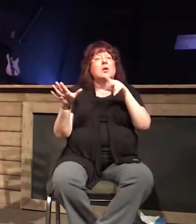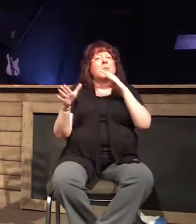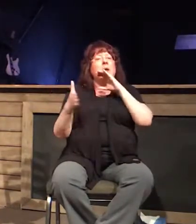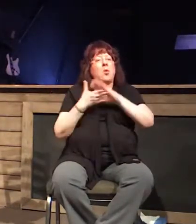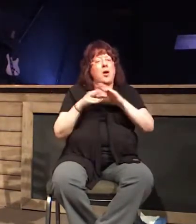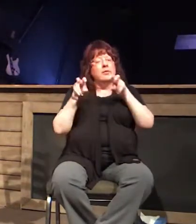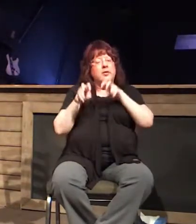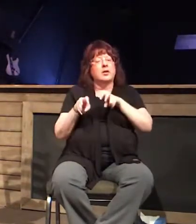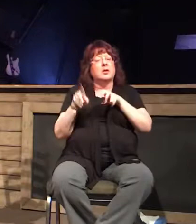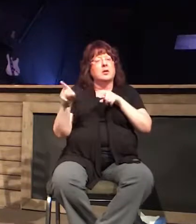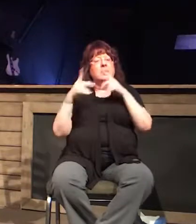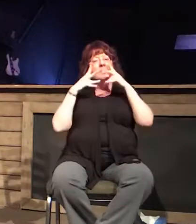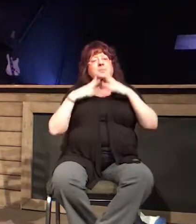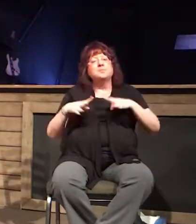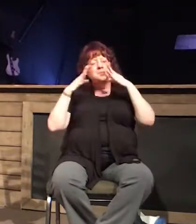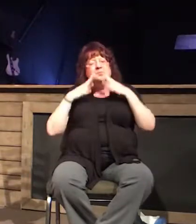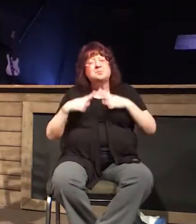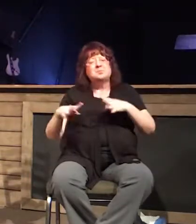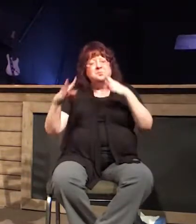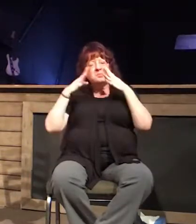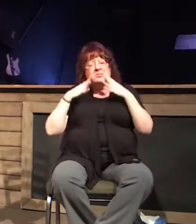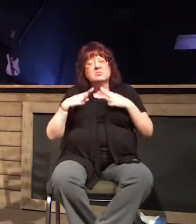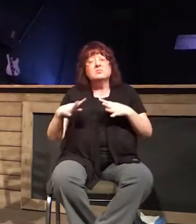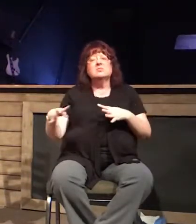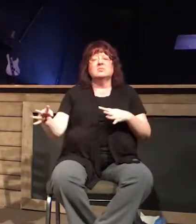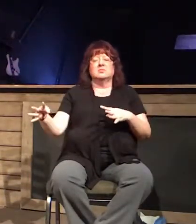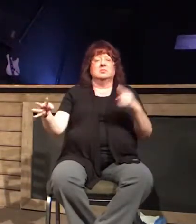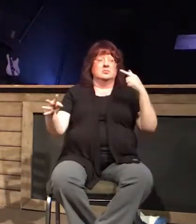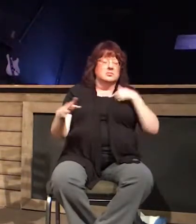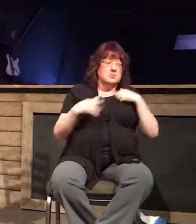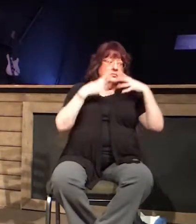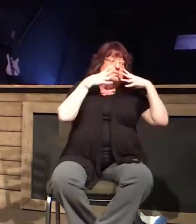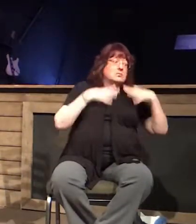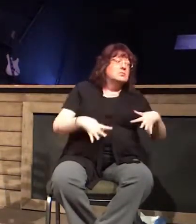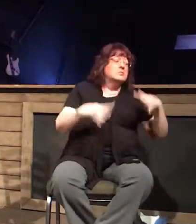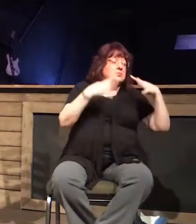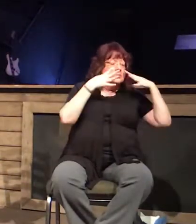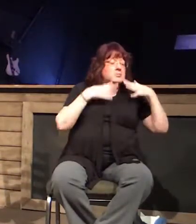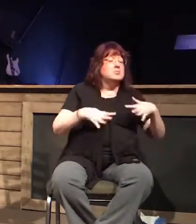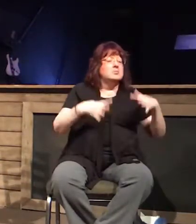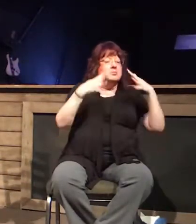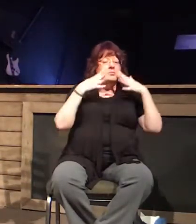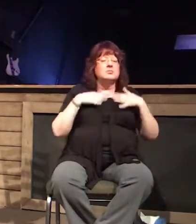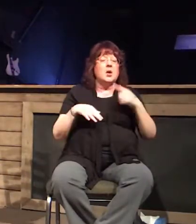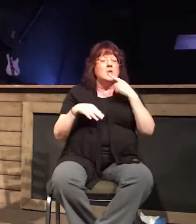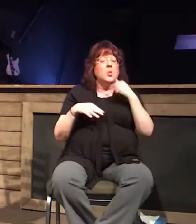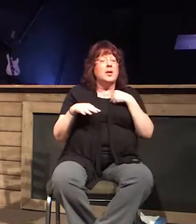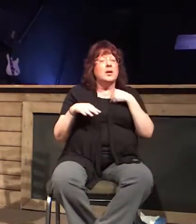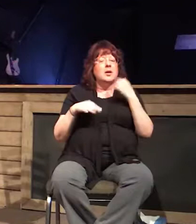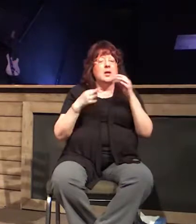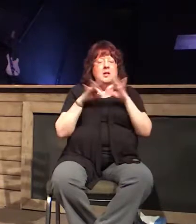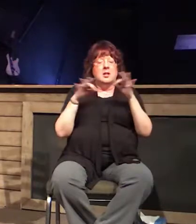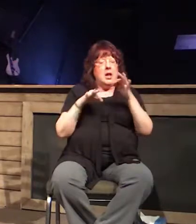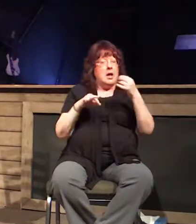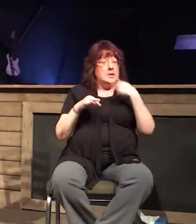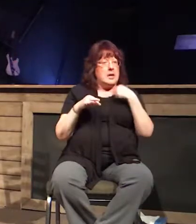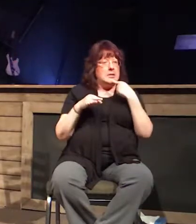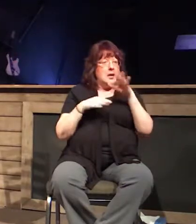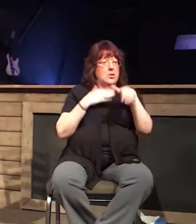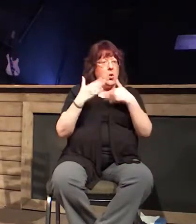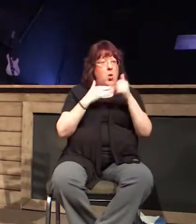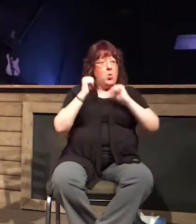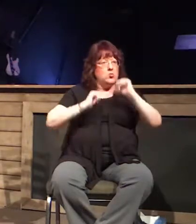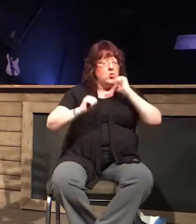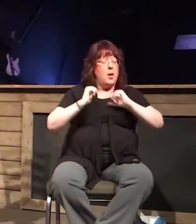Nicole sitting next to me, she begins to cry, which makes me cry. And they had said to me that the only lines I had in the